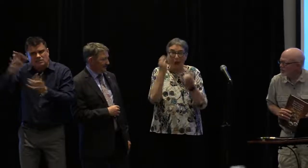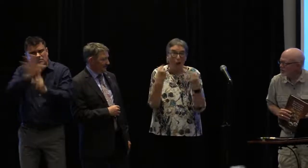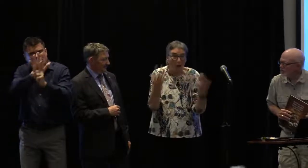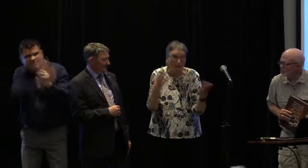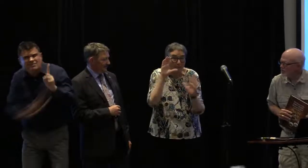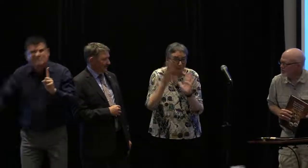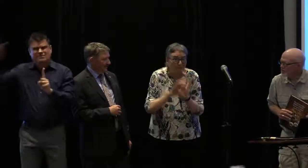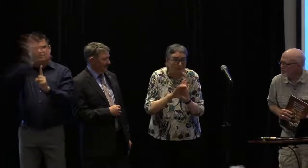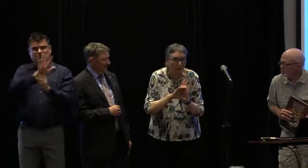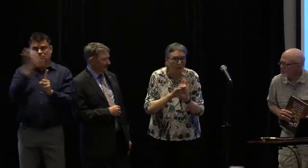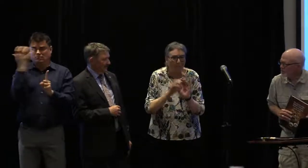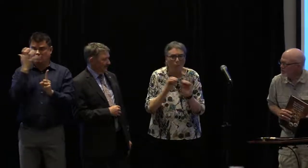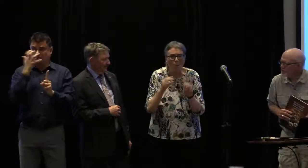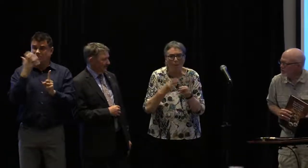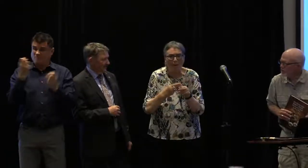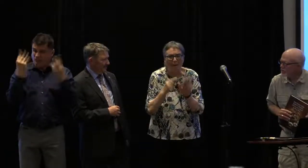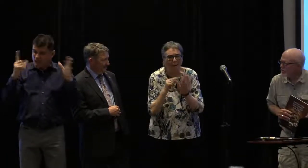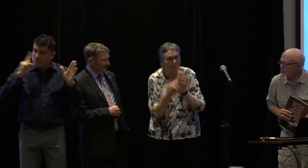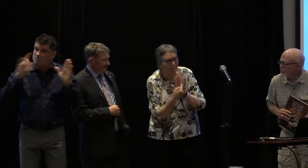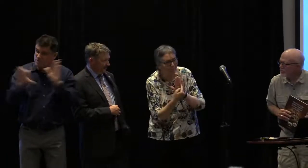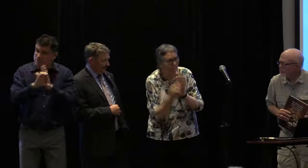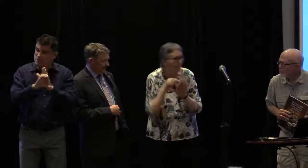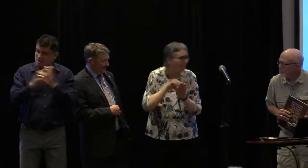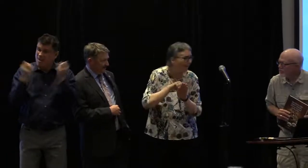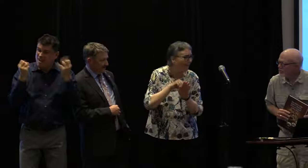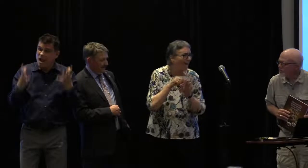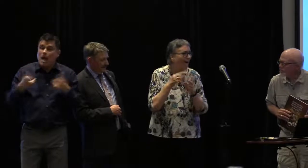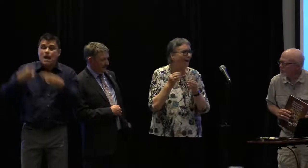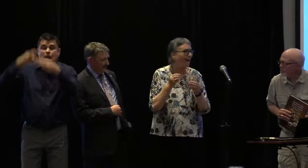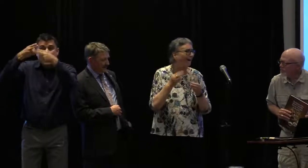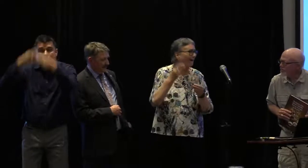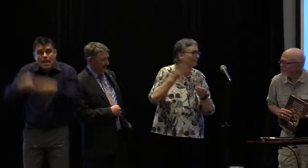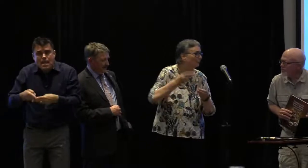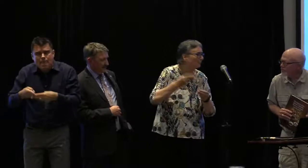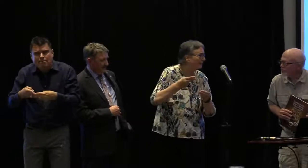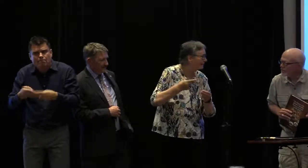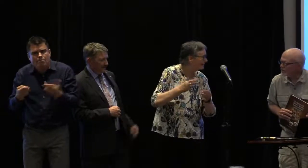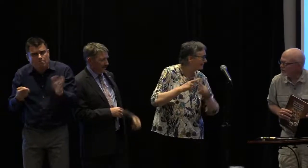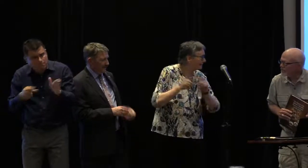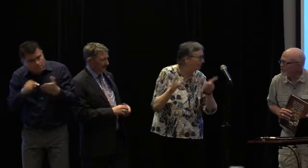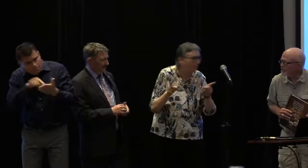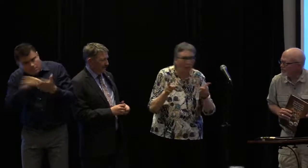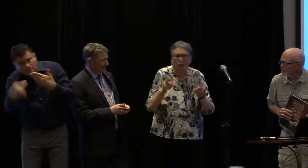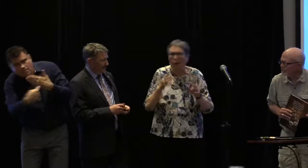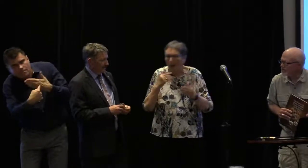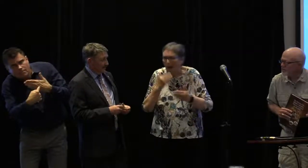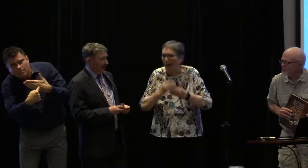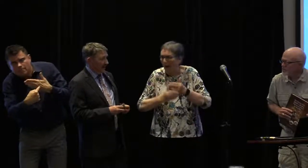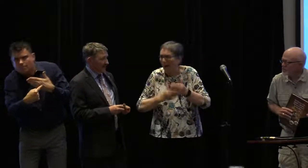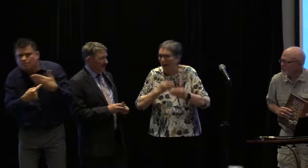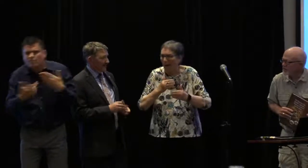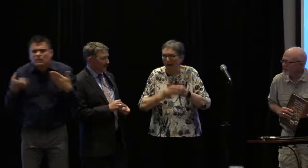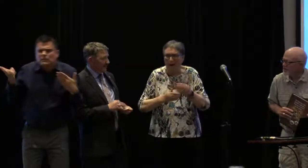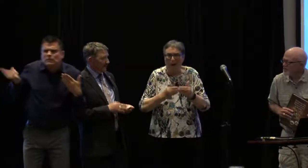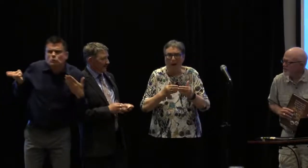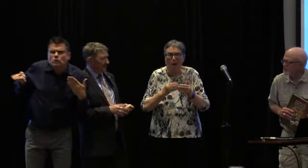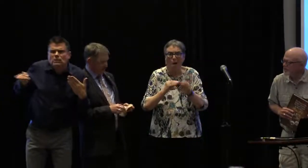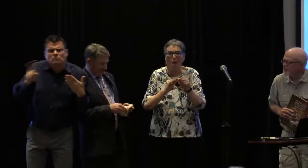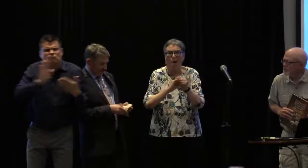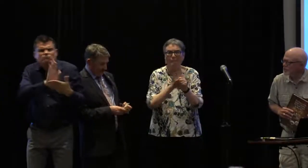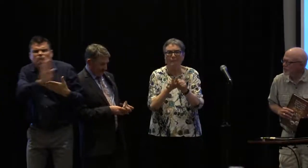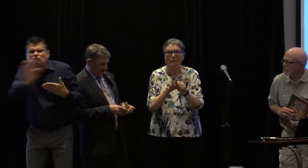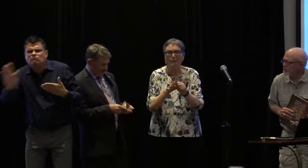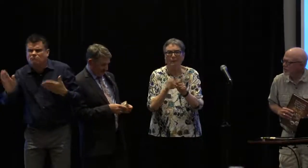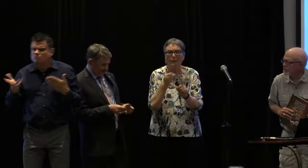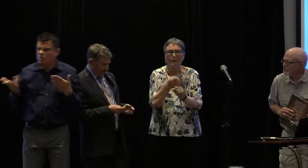there. So many photographs that had no names, no identifiers, there was no history, so we'd have to speak to